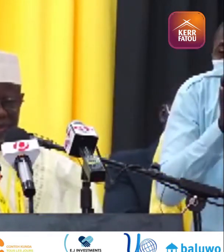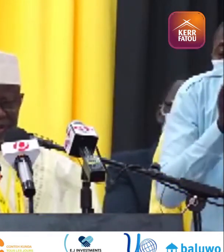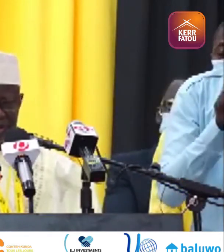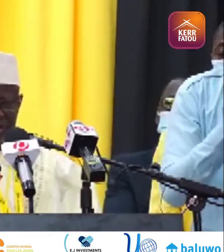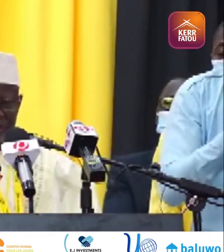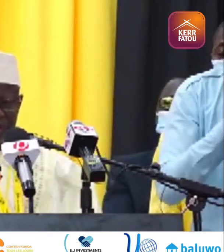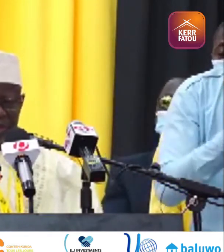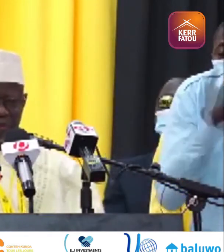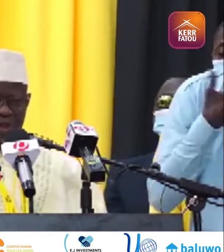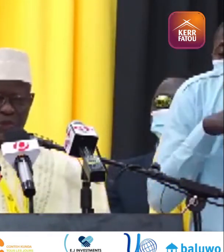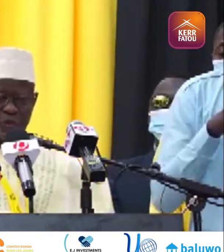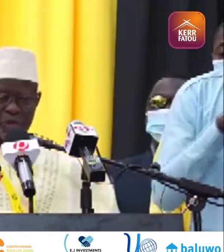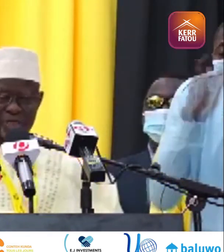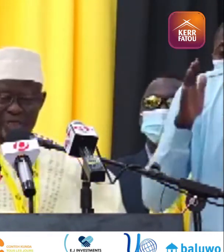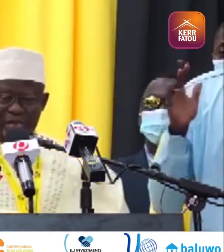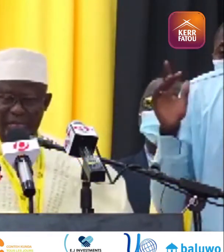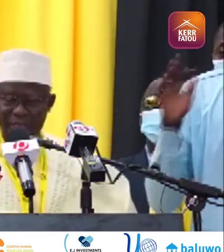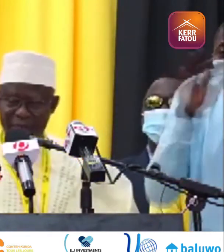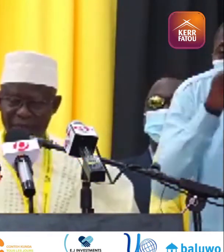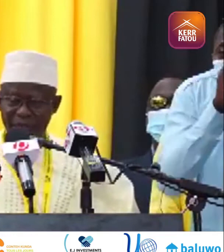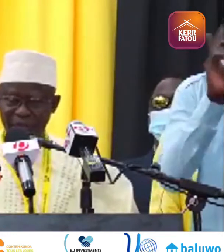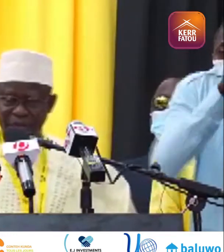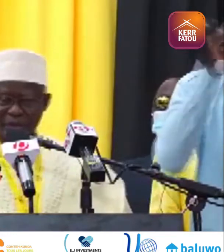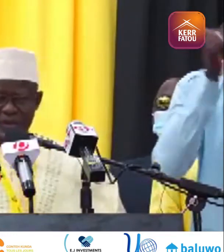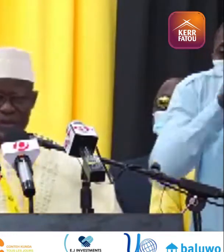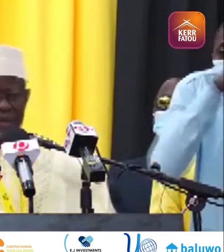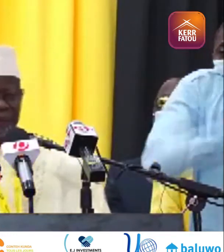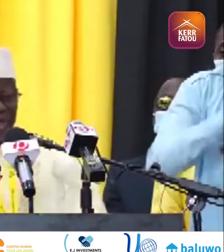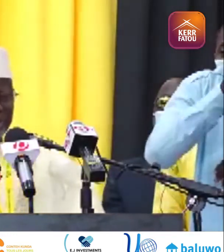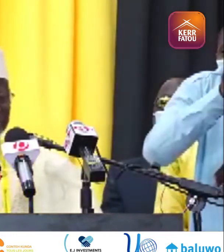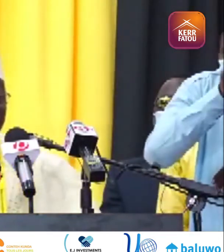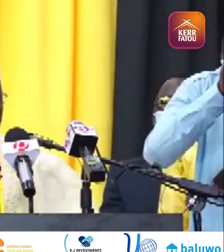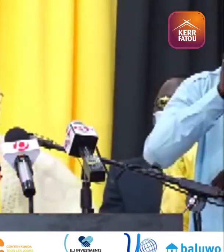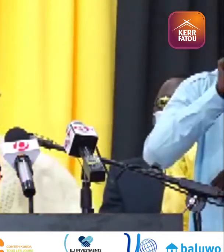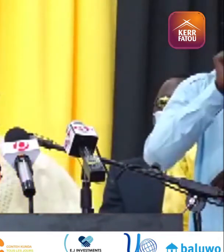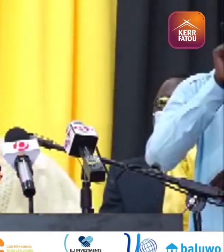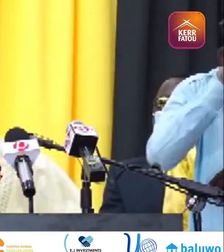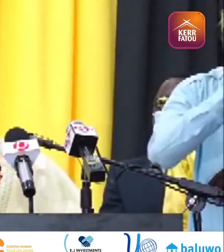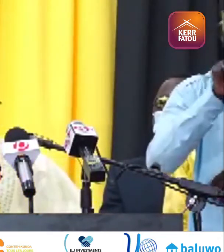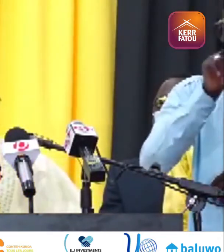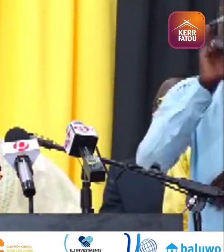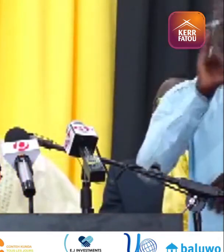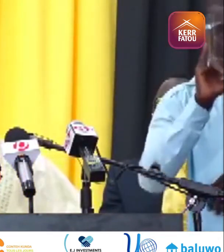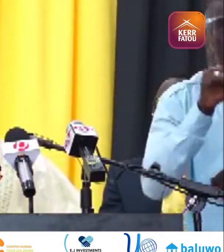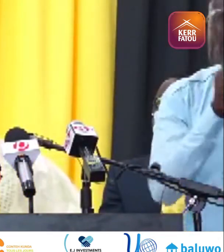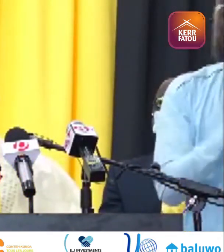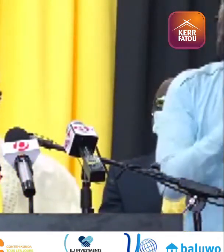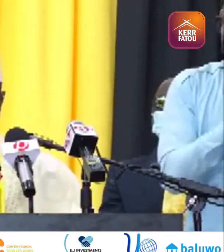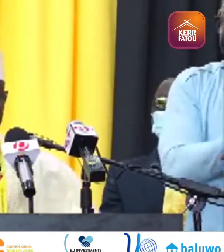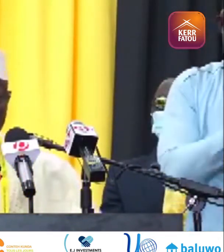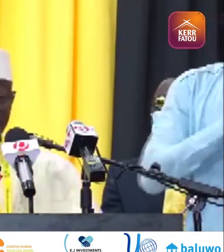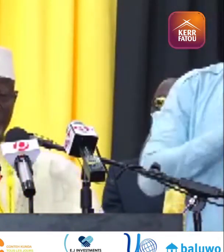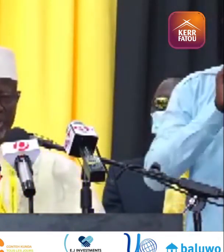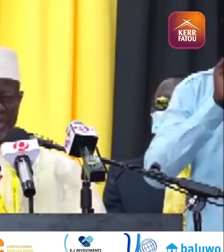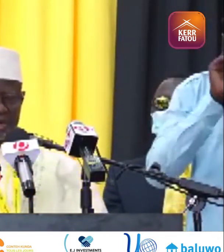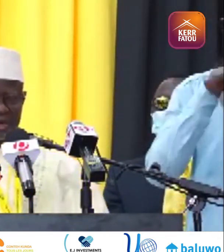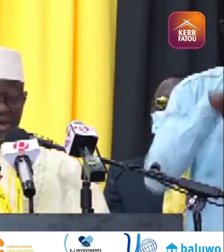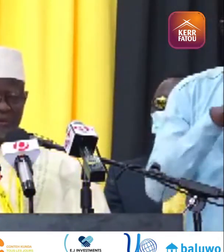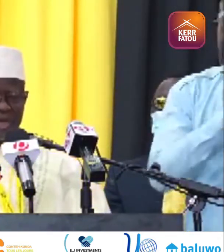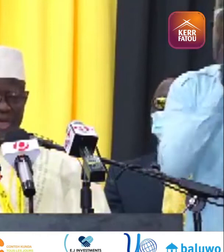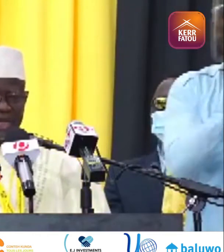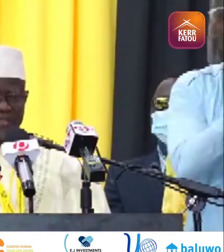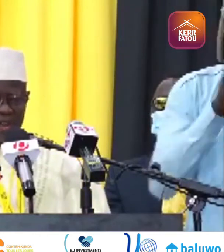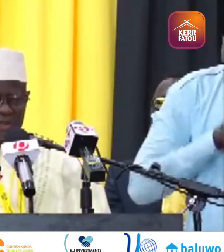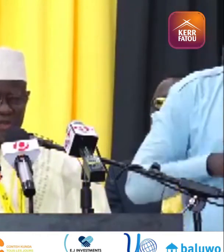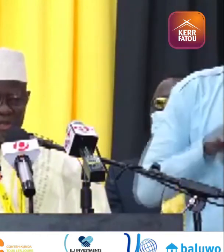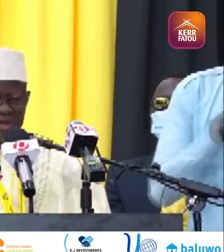surpassed. But what took place in Nyani made us and everyone